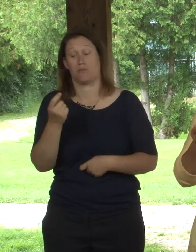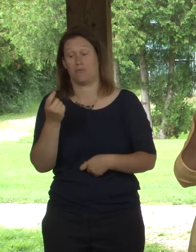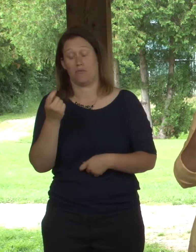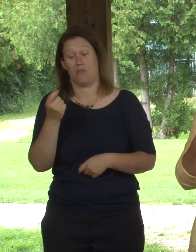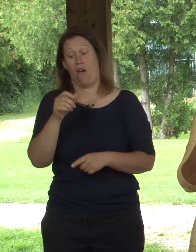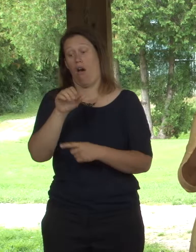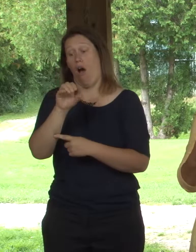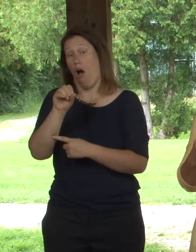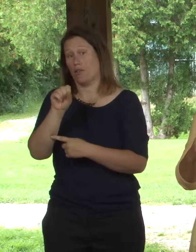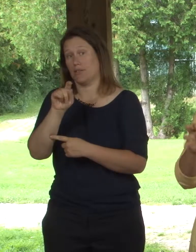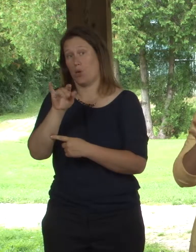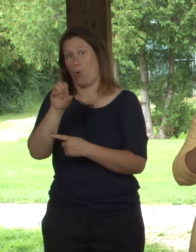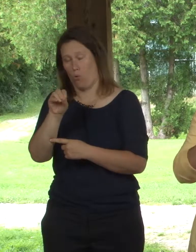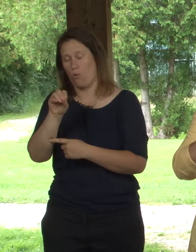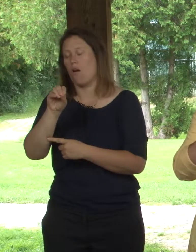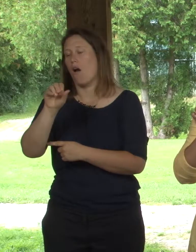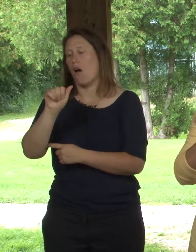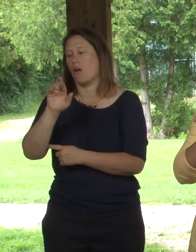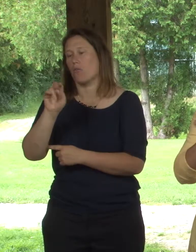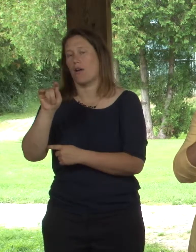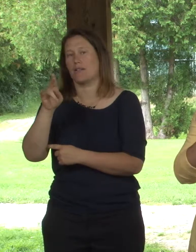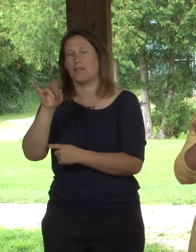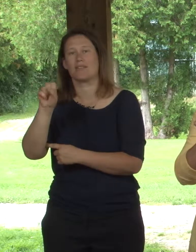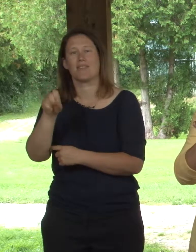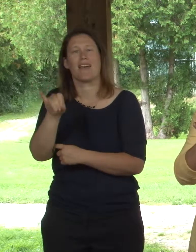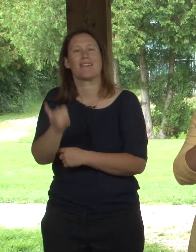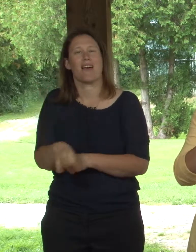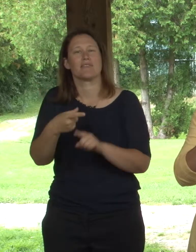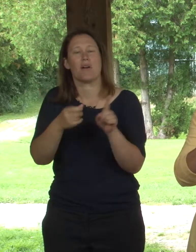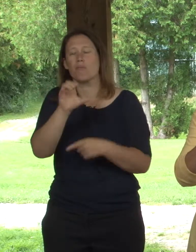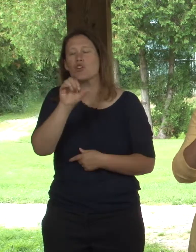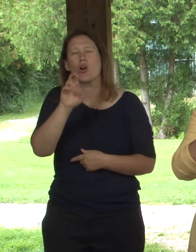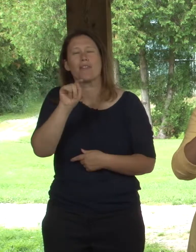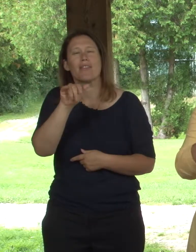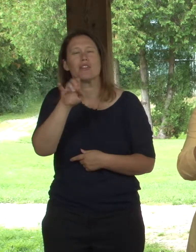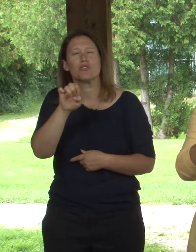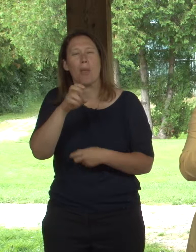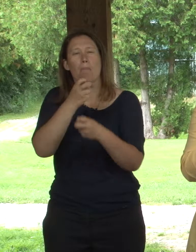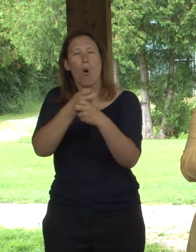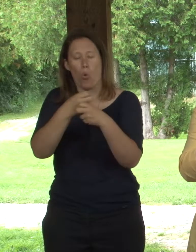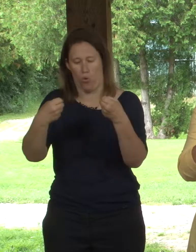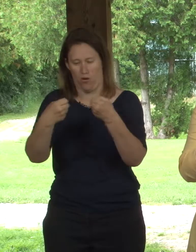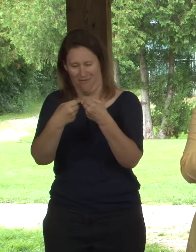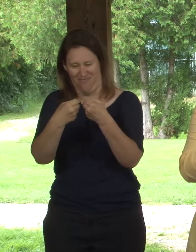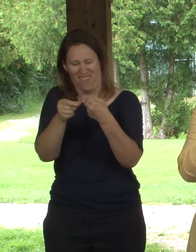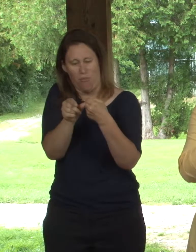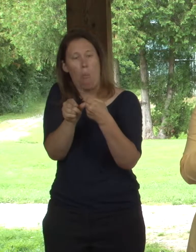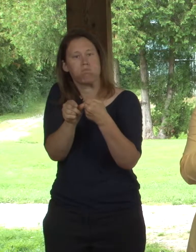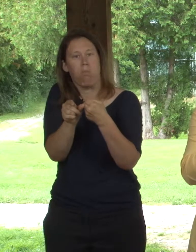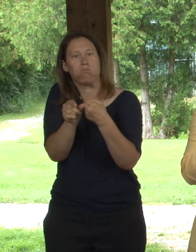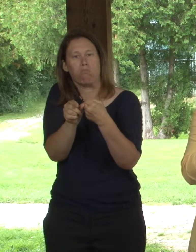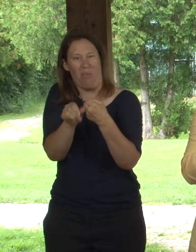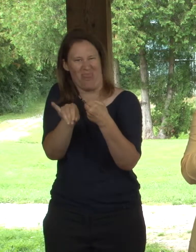of the cartilage that is so vital between bone. So ultimately, we don't want bone to be connected